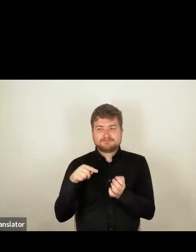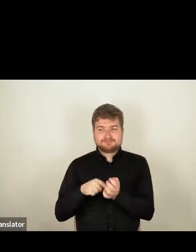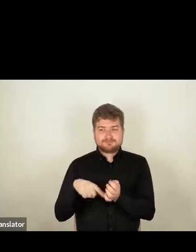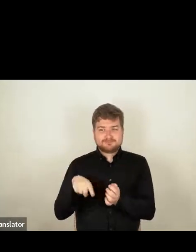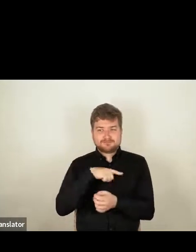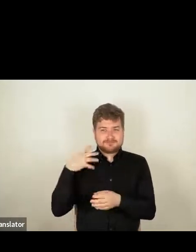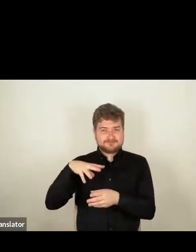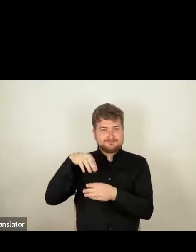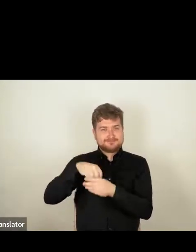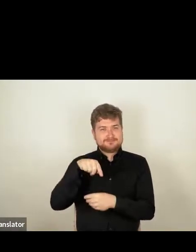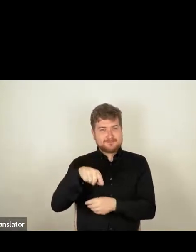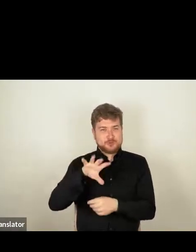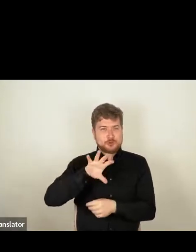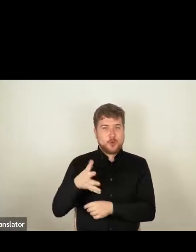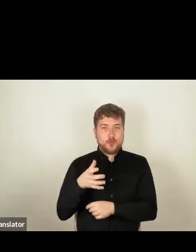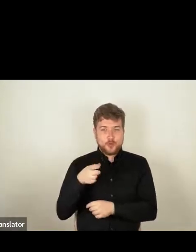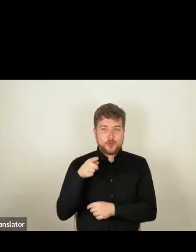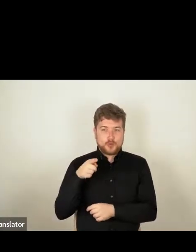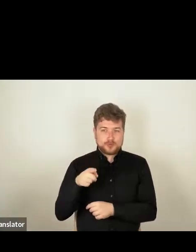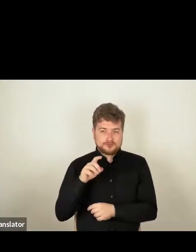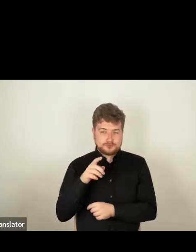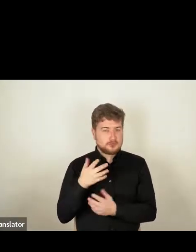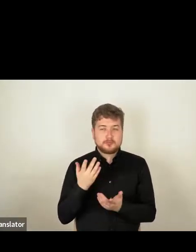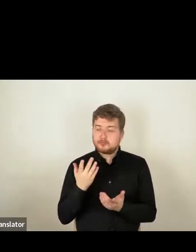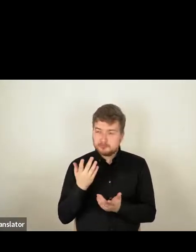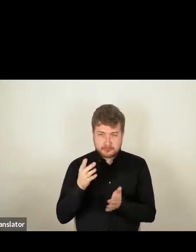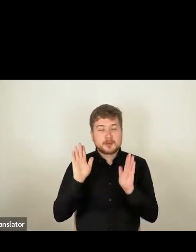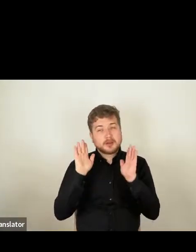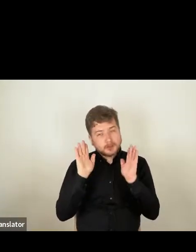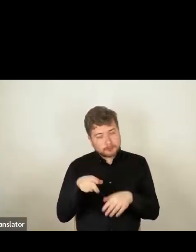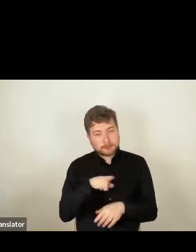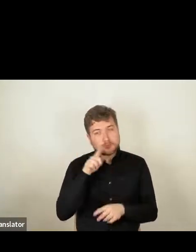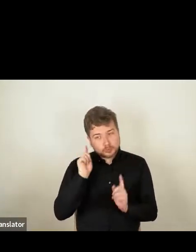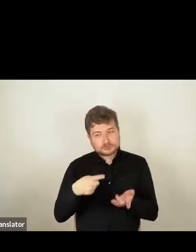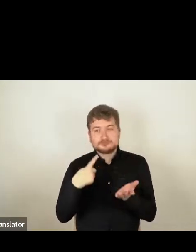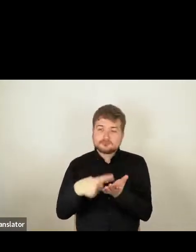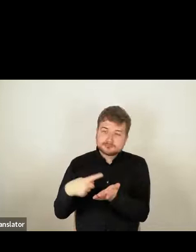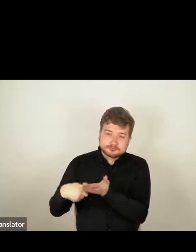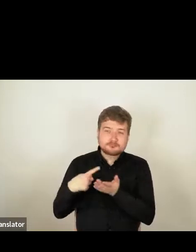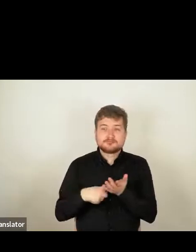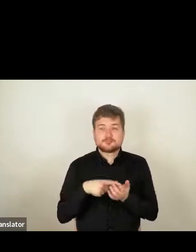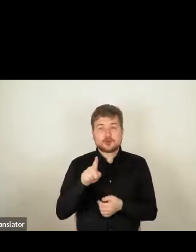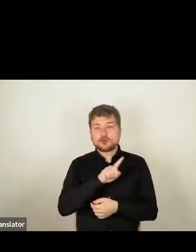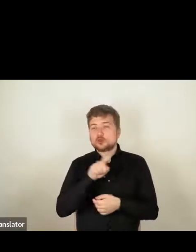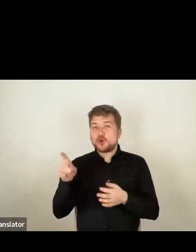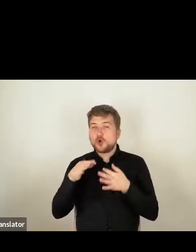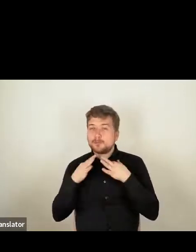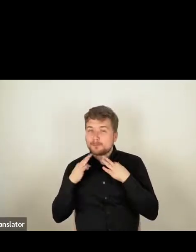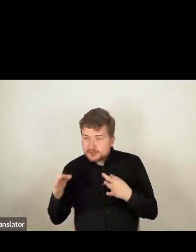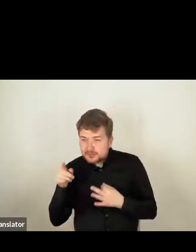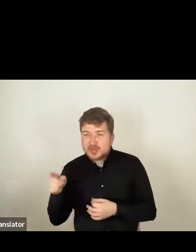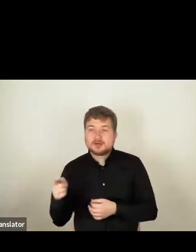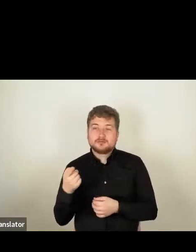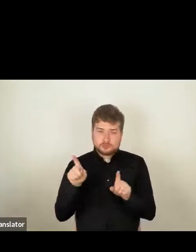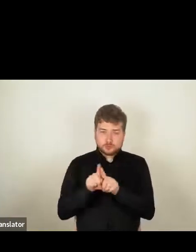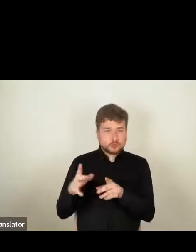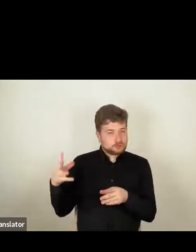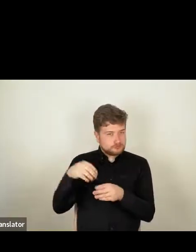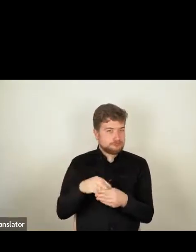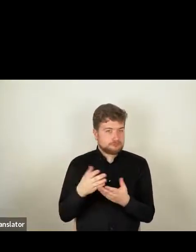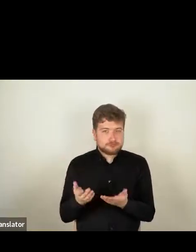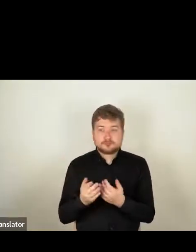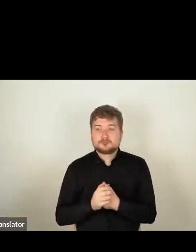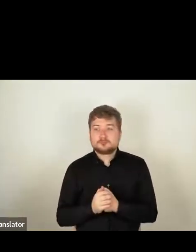about non-binary issues. And so I think, you know, the idea that in Canada, we face some real challenges